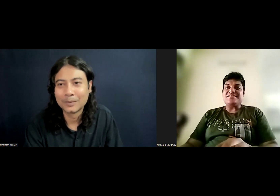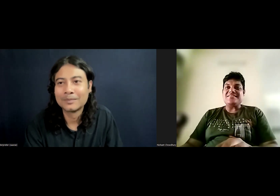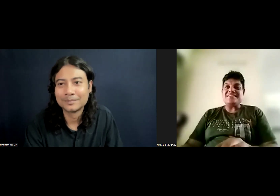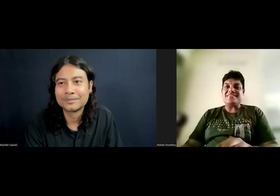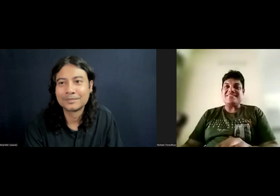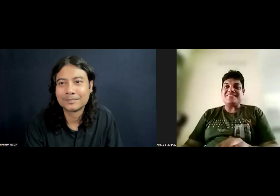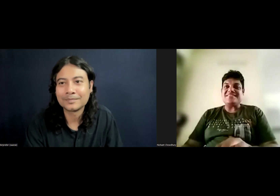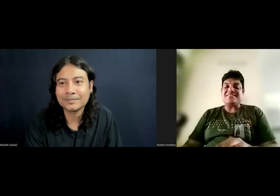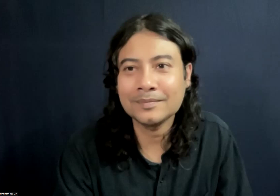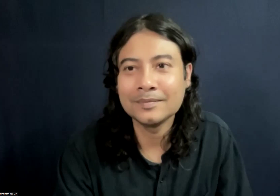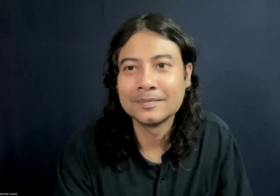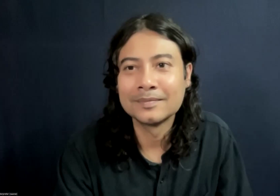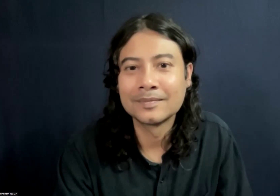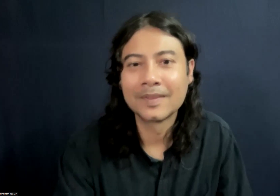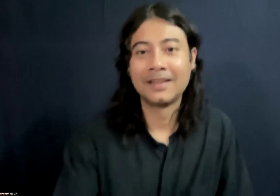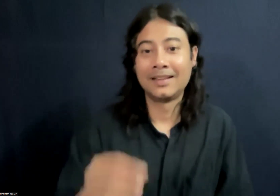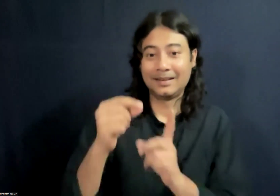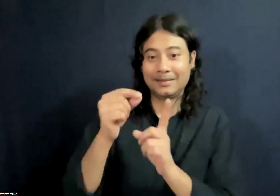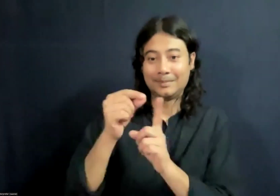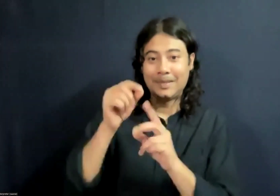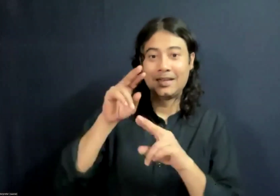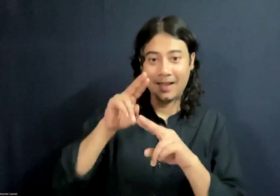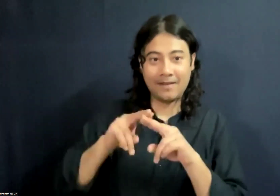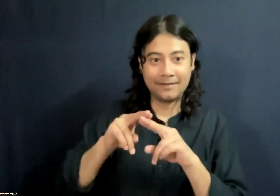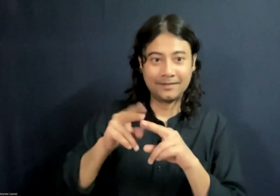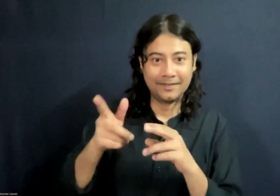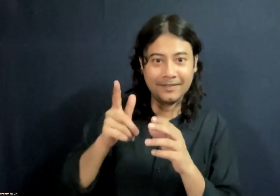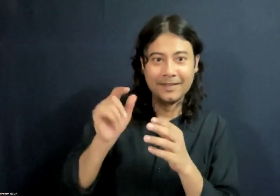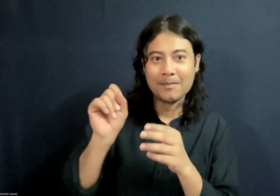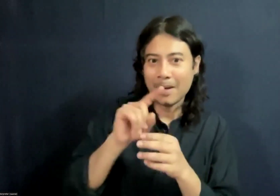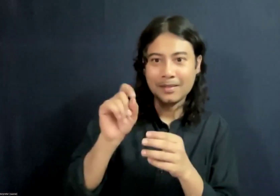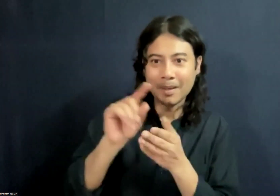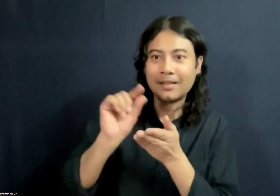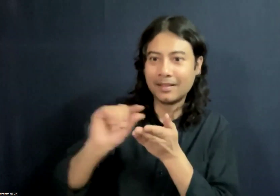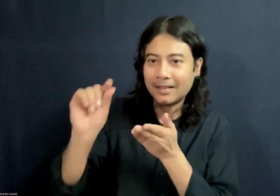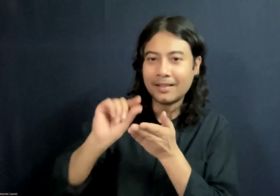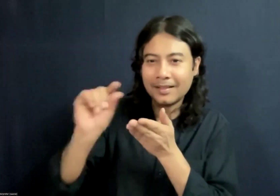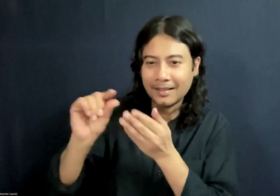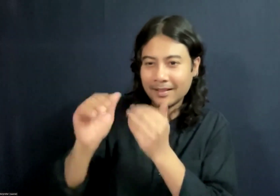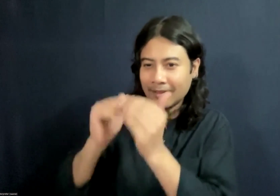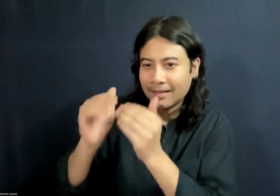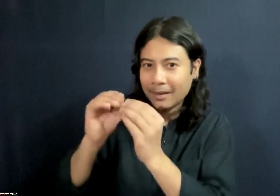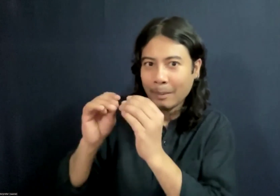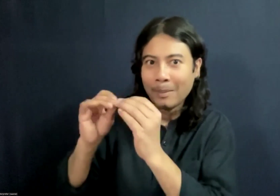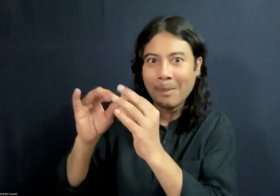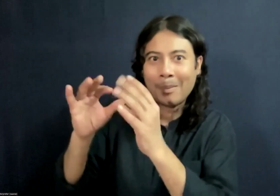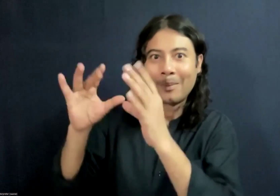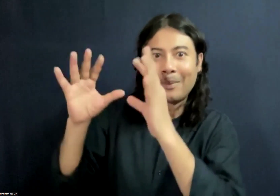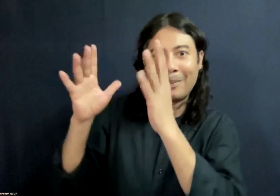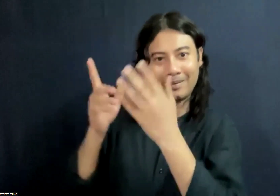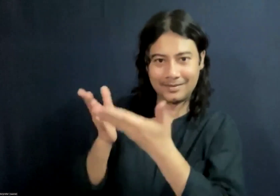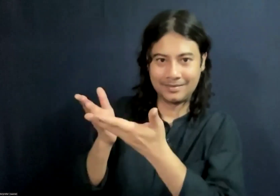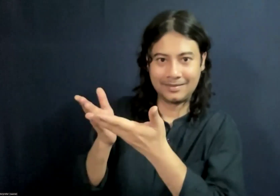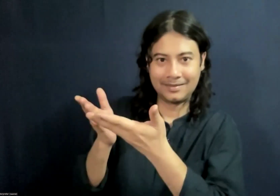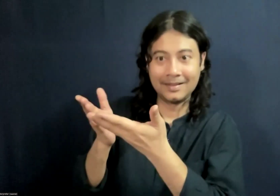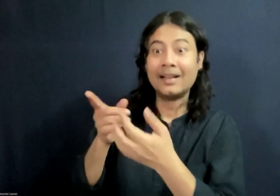that money in a way that it doesn't give us bad reactions. That is why from time to time, if we can do some pious activities, we can